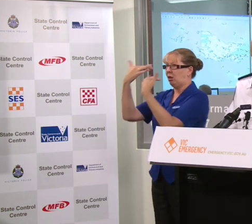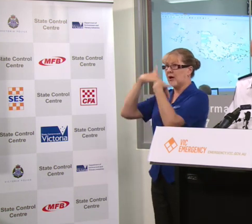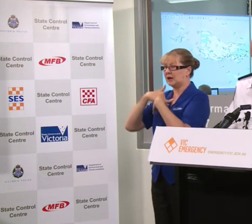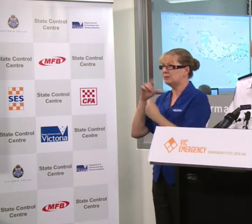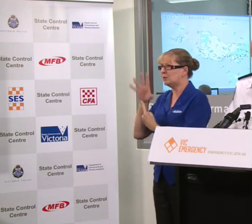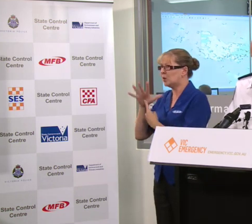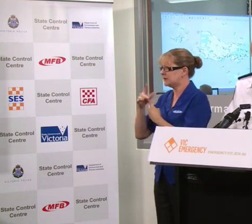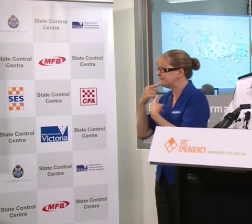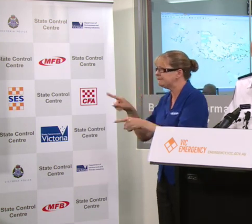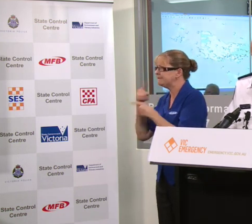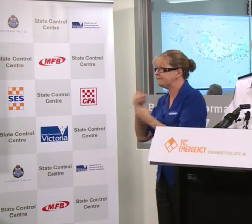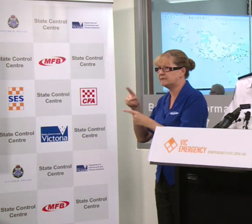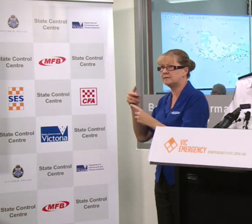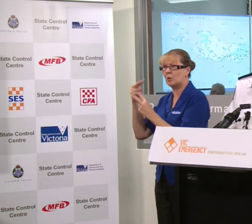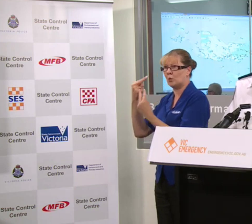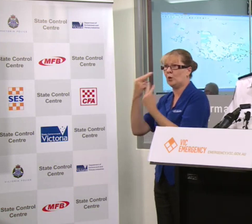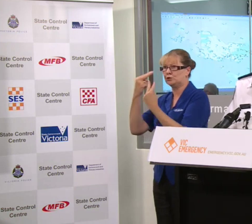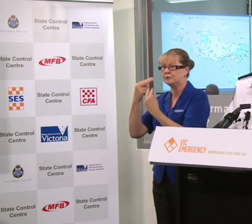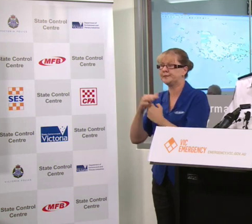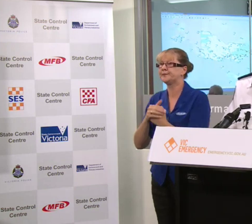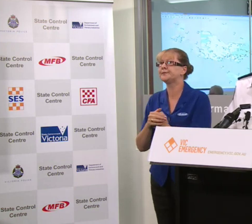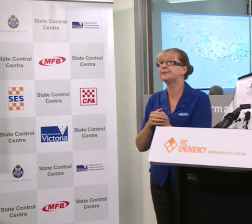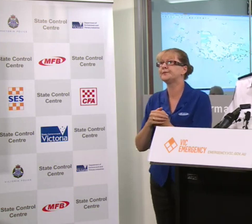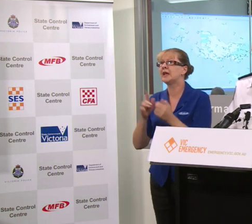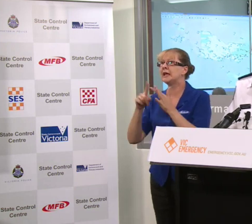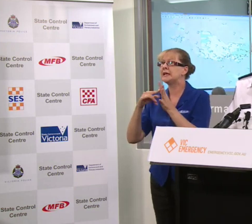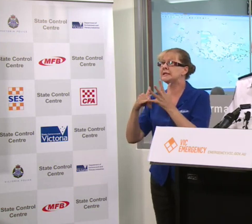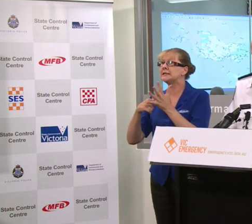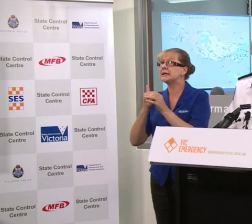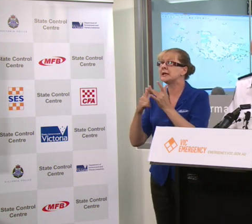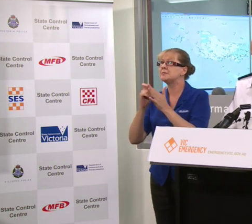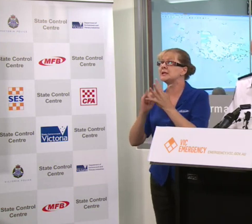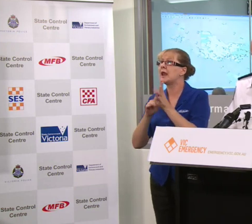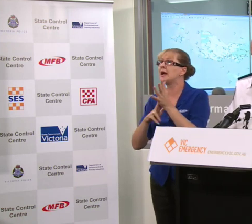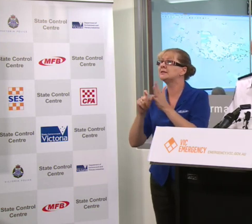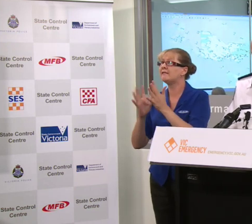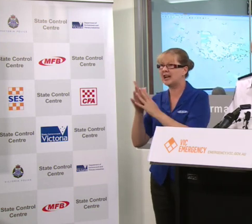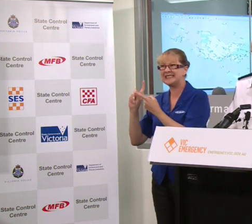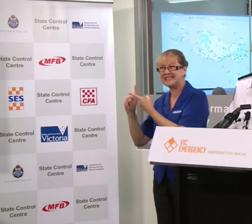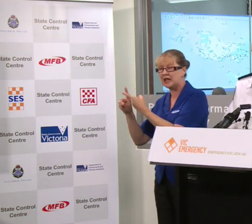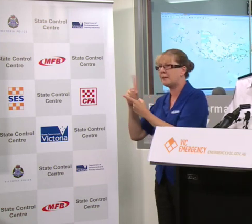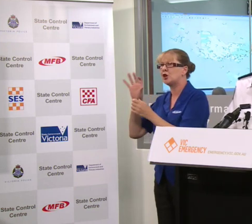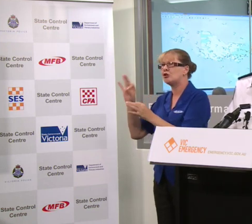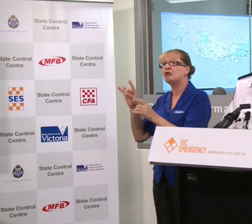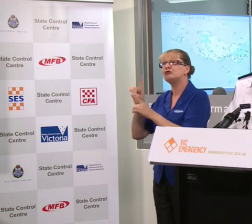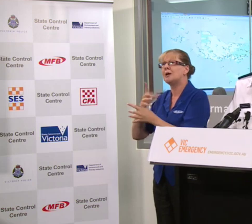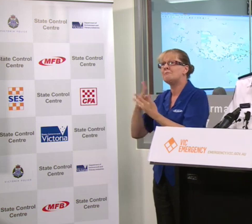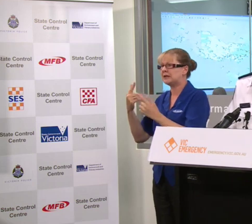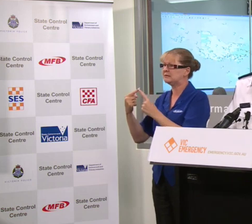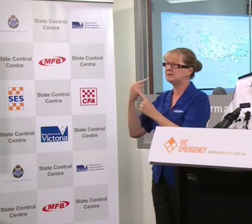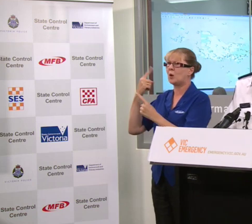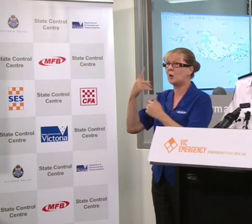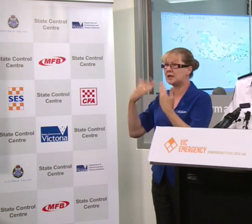community. East Gippsland fires are still going, haven't moved too much in the last 24 hours due to the weather conditions, but are still